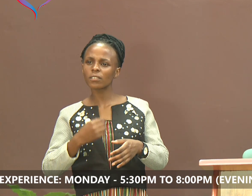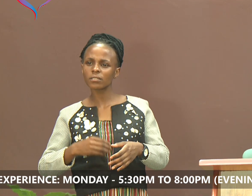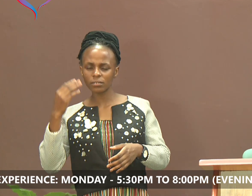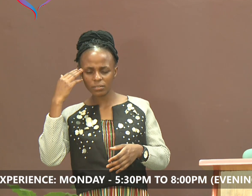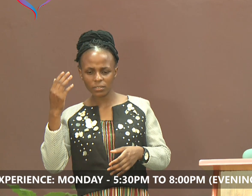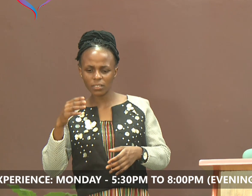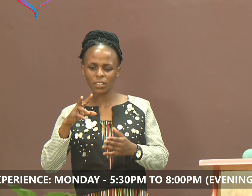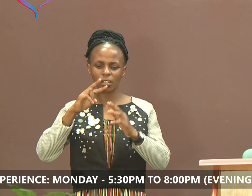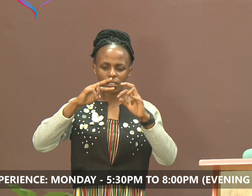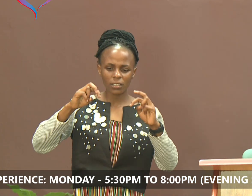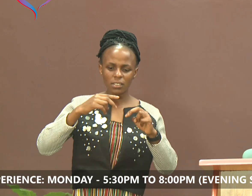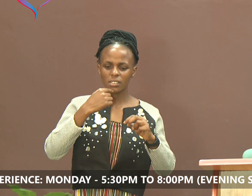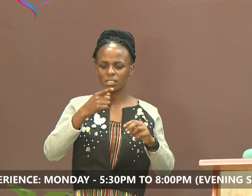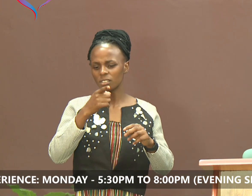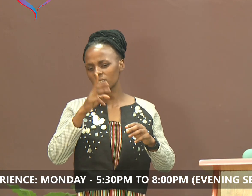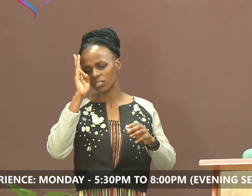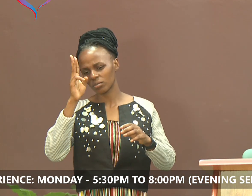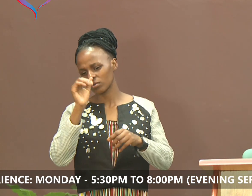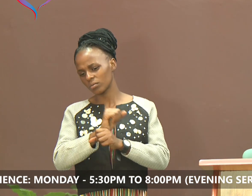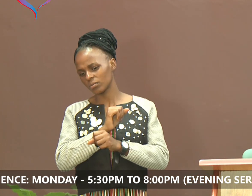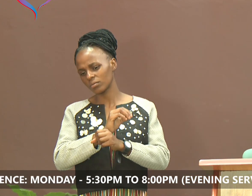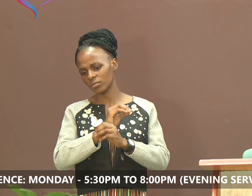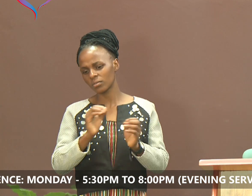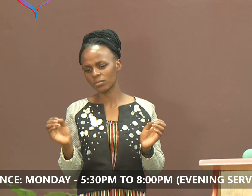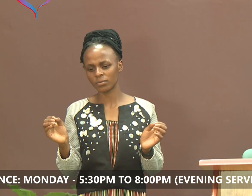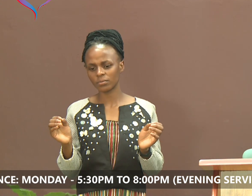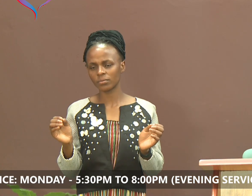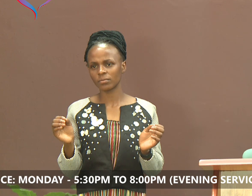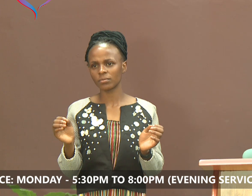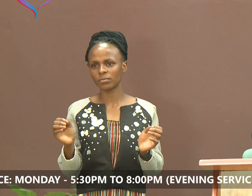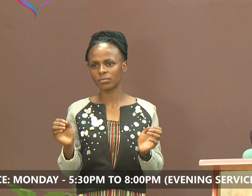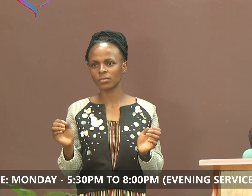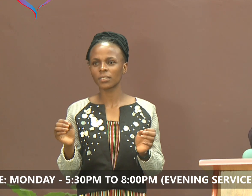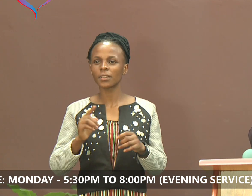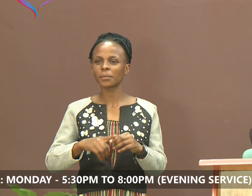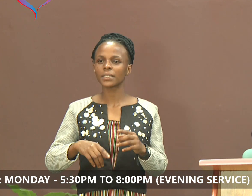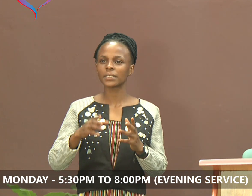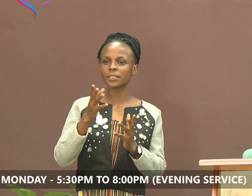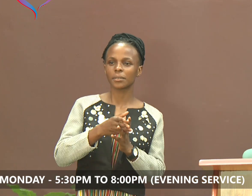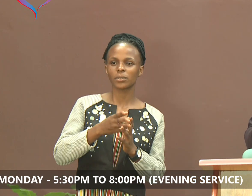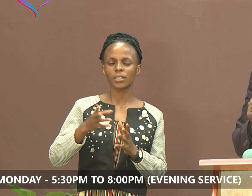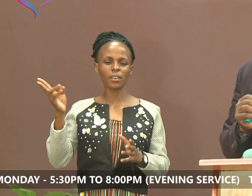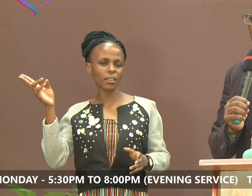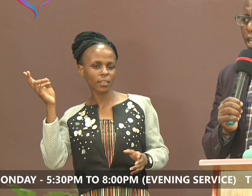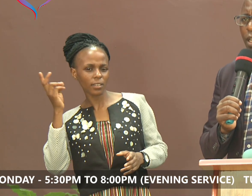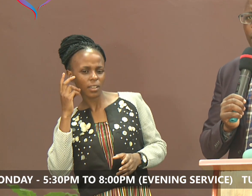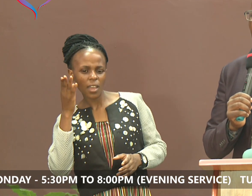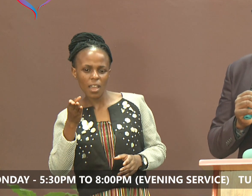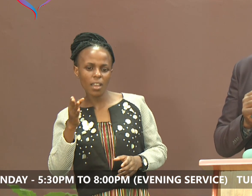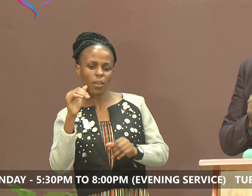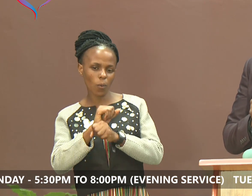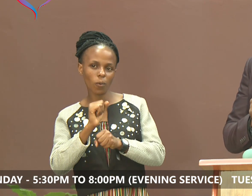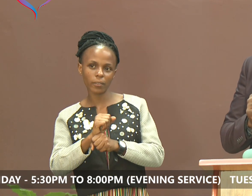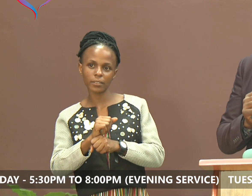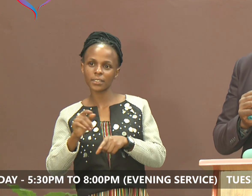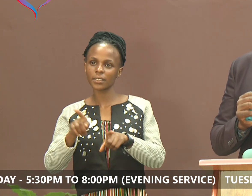mno. Gunde nuteja kola, koseno, wajyo ya gala, wajakwe sasolida. Na ye aliwa kati, n'awuliriza naga heyo yekola